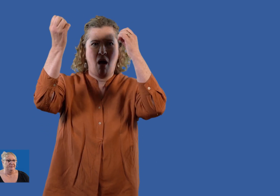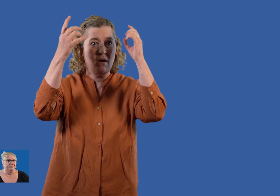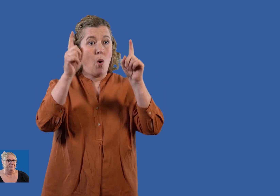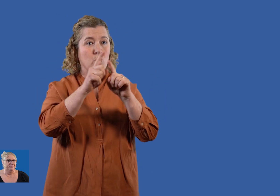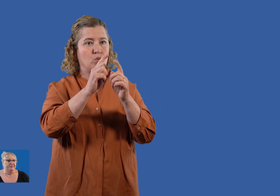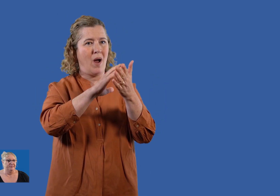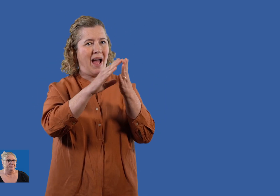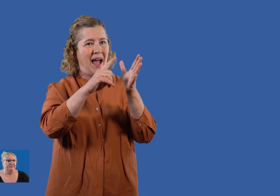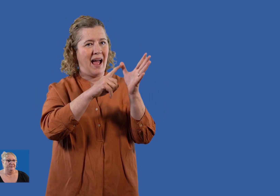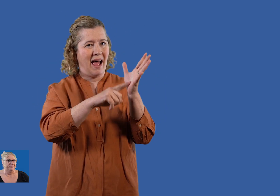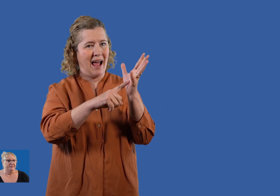you're